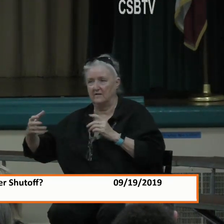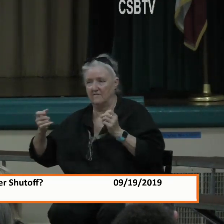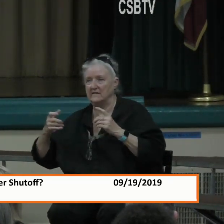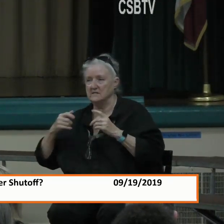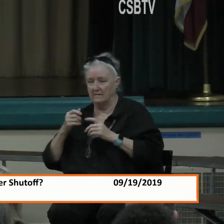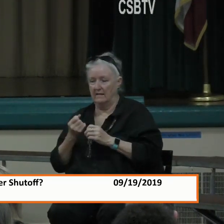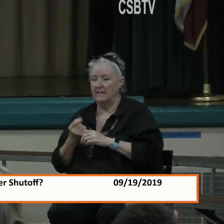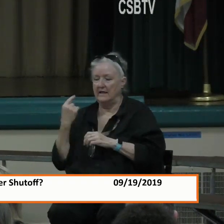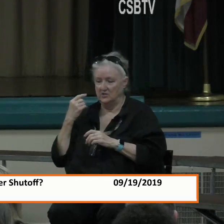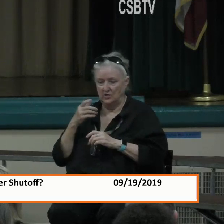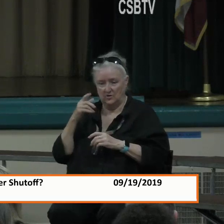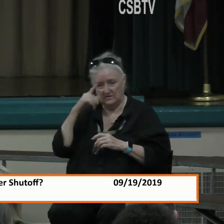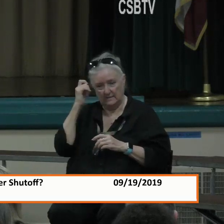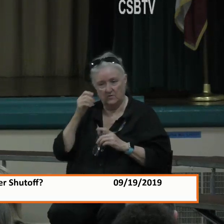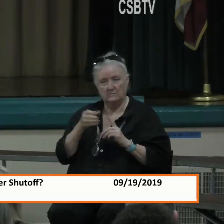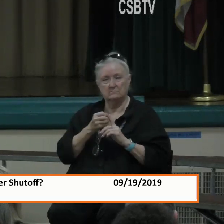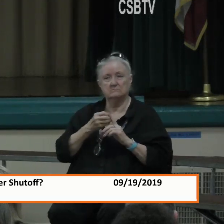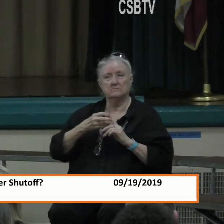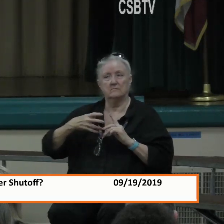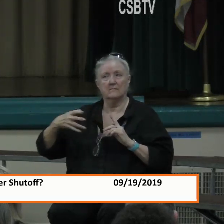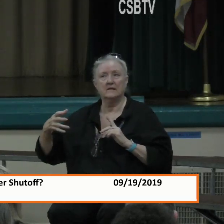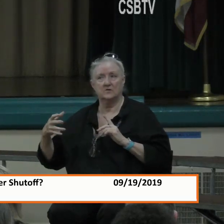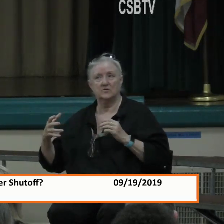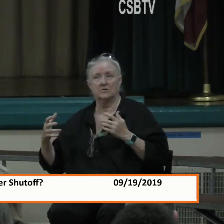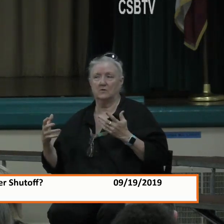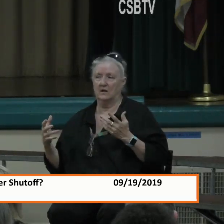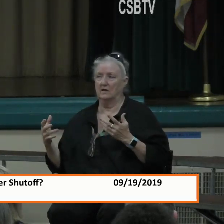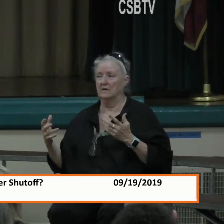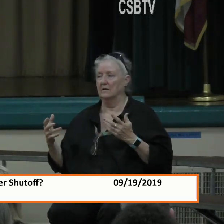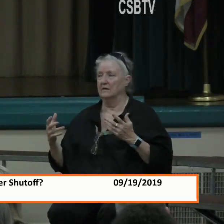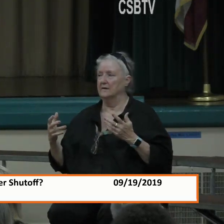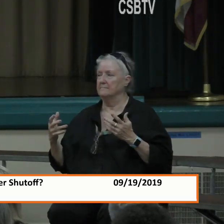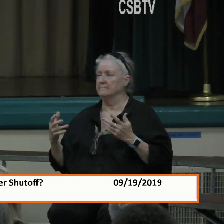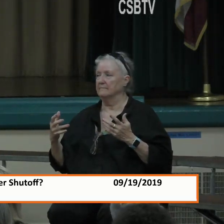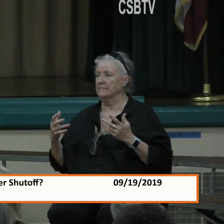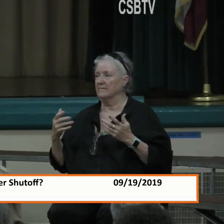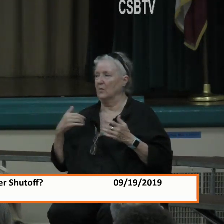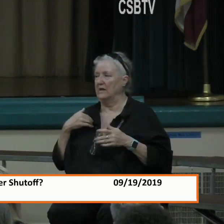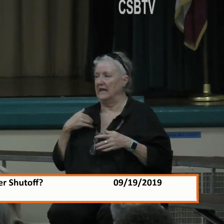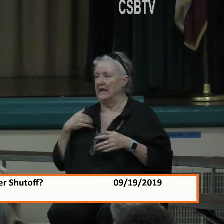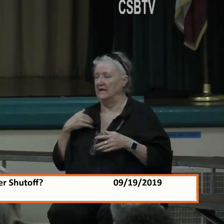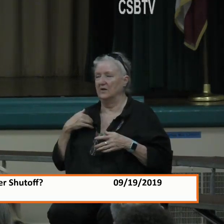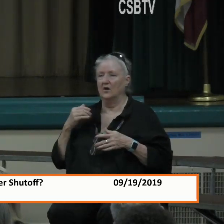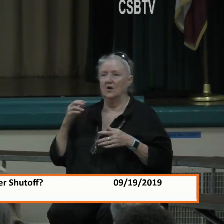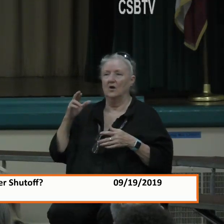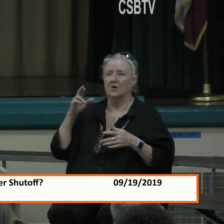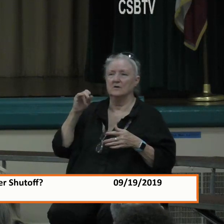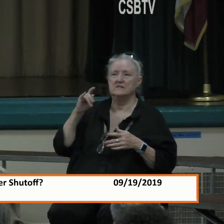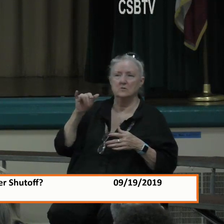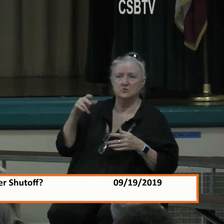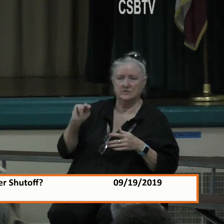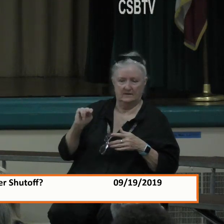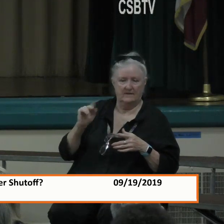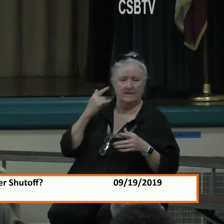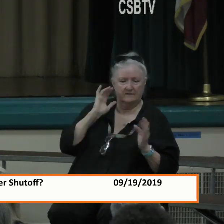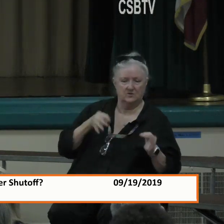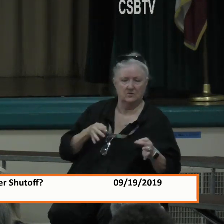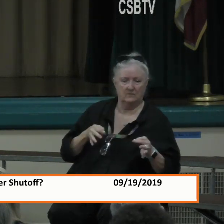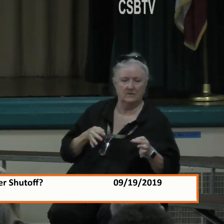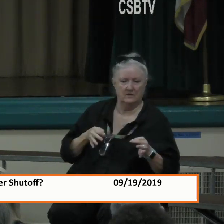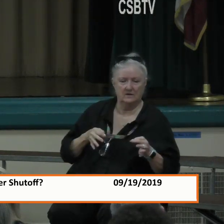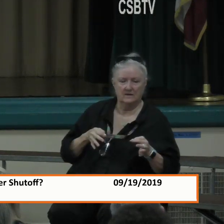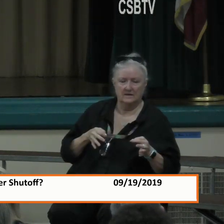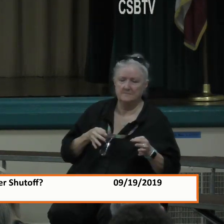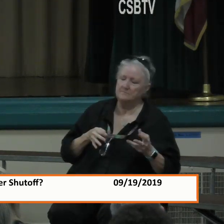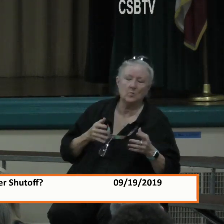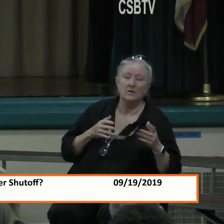summer to, well, we had a resolution which determined that, well, we already